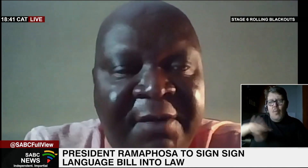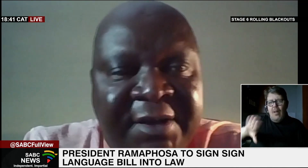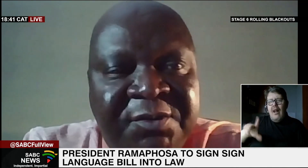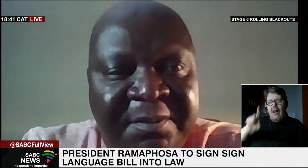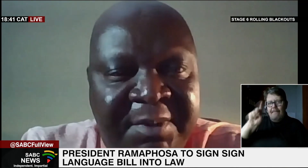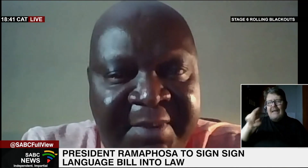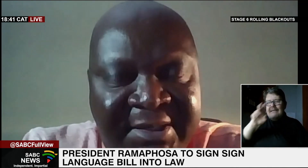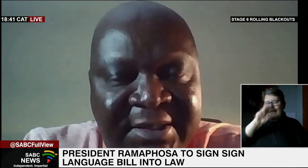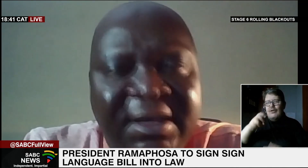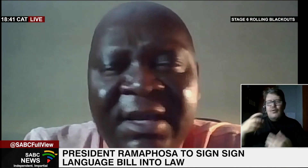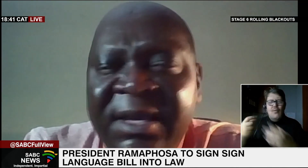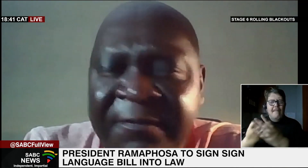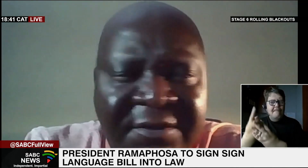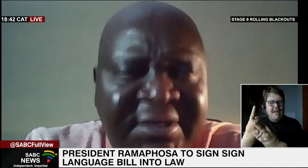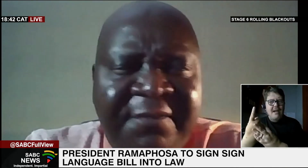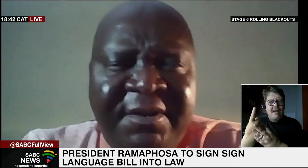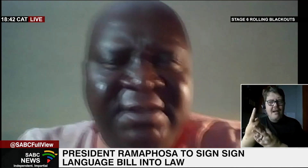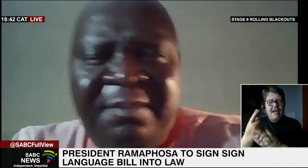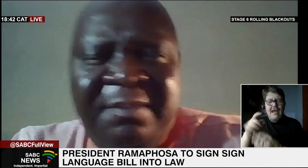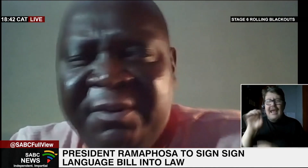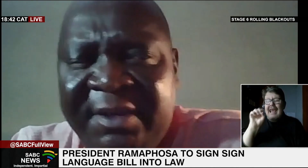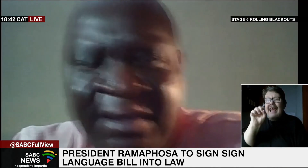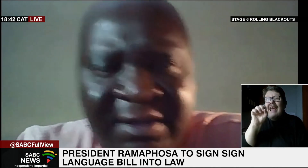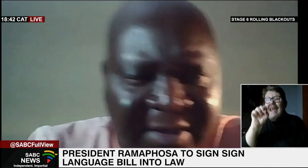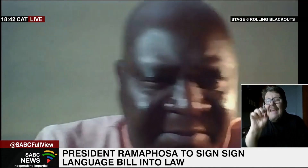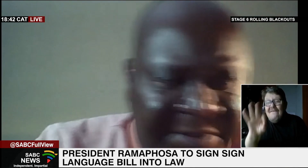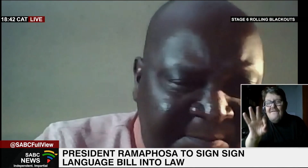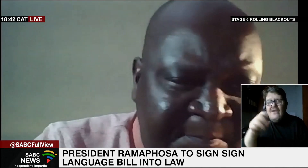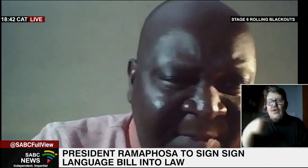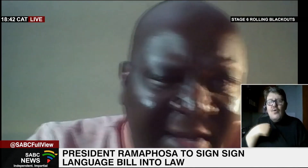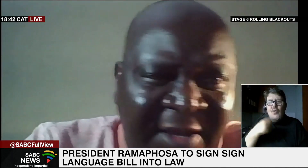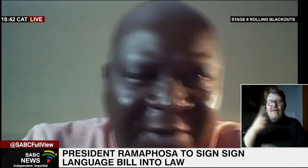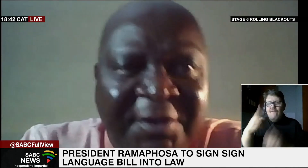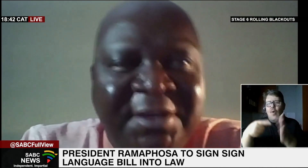us to implement it. If you take, for example, the English language,